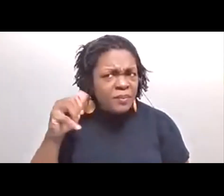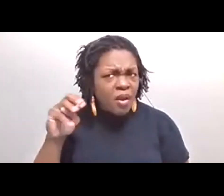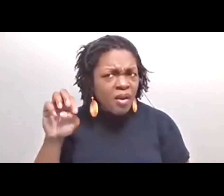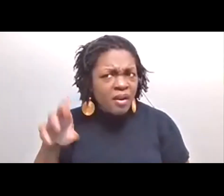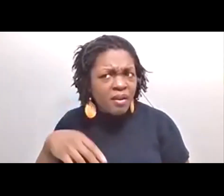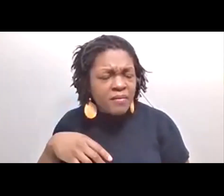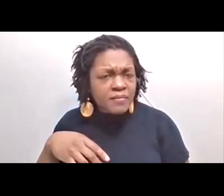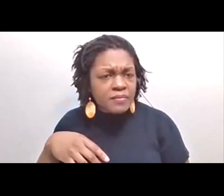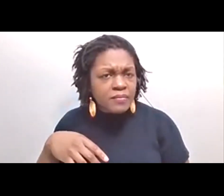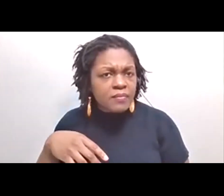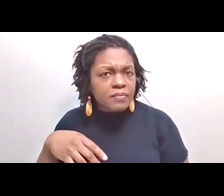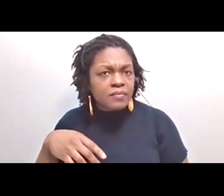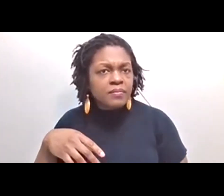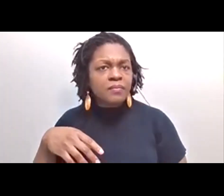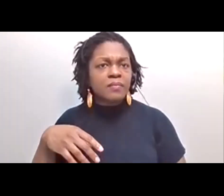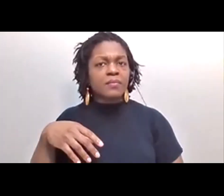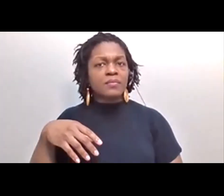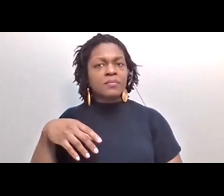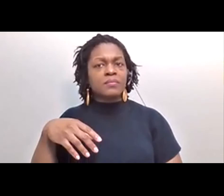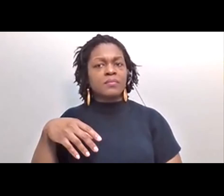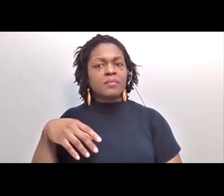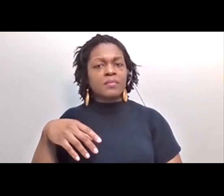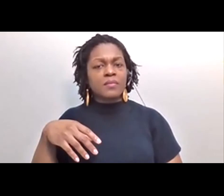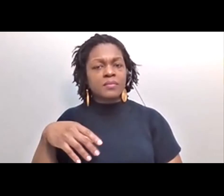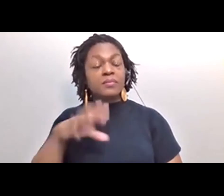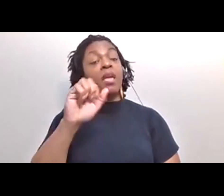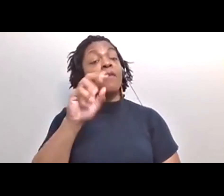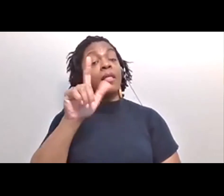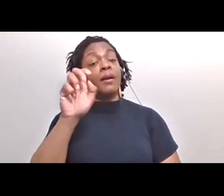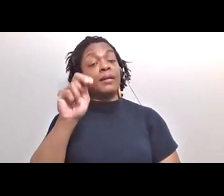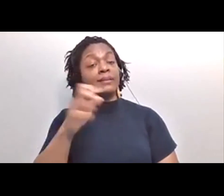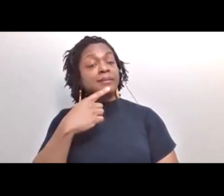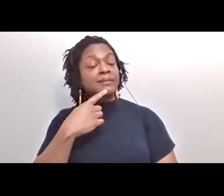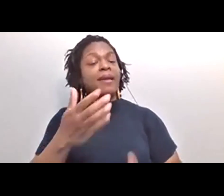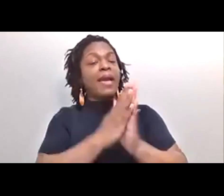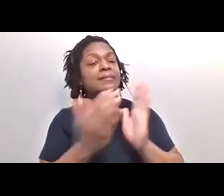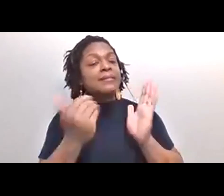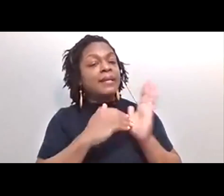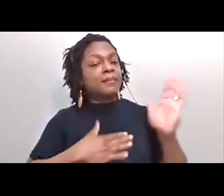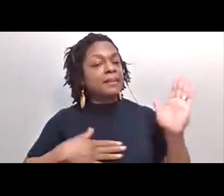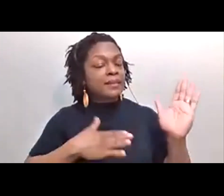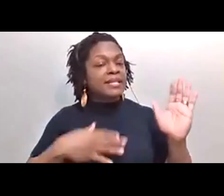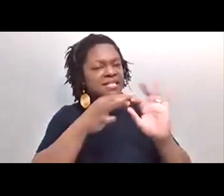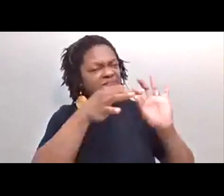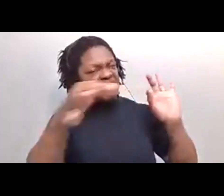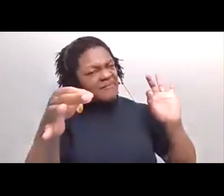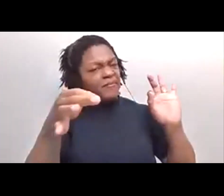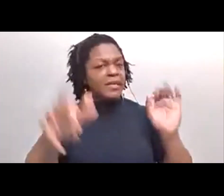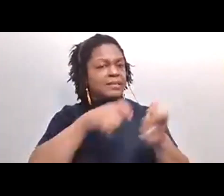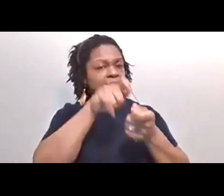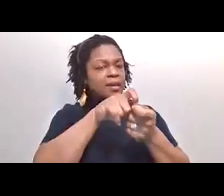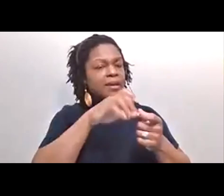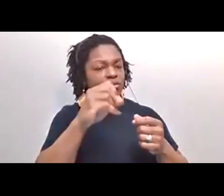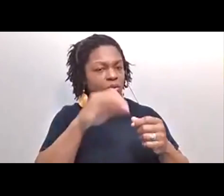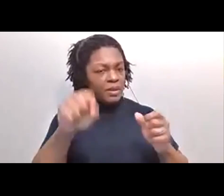I think what he was saying. Ask the originator of the motion to repeat it. So he could get